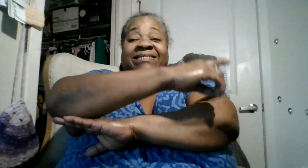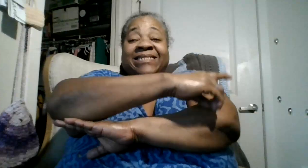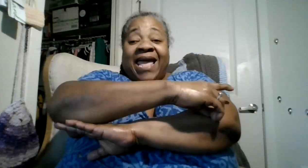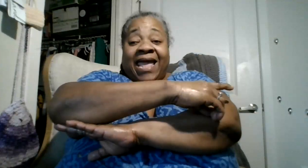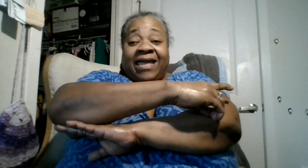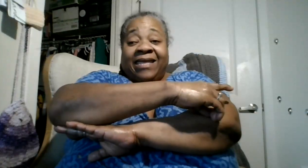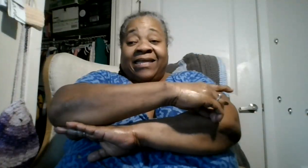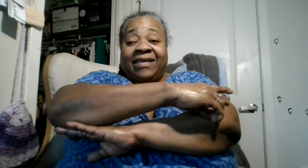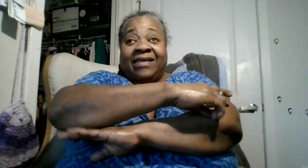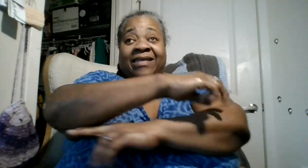Day.